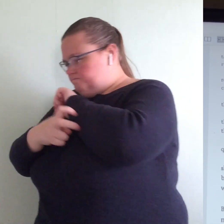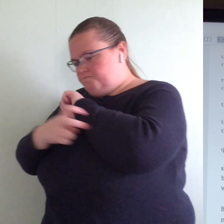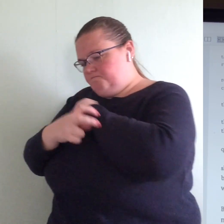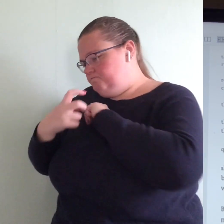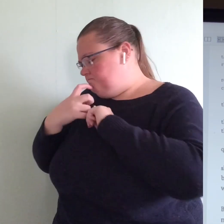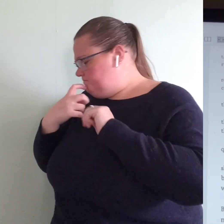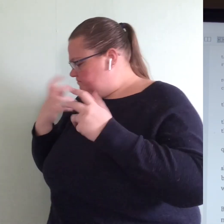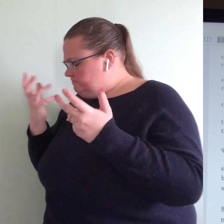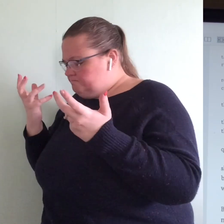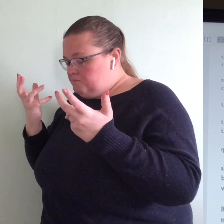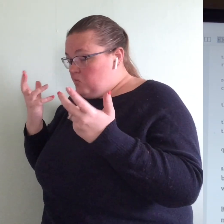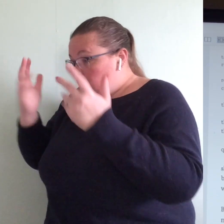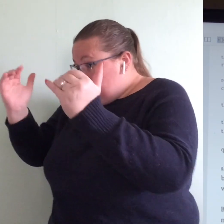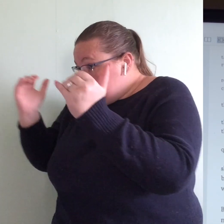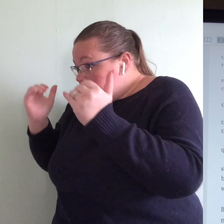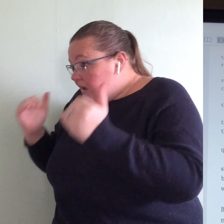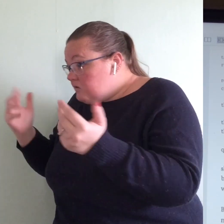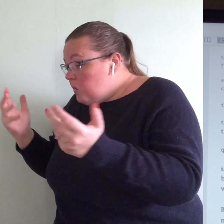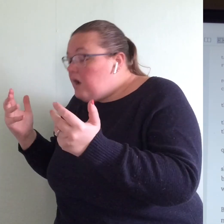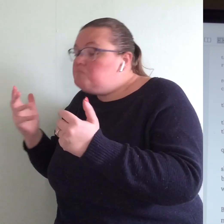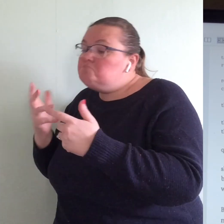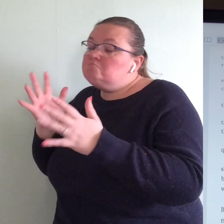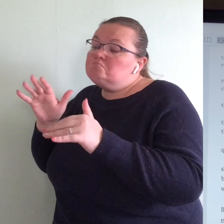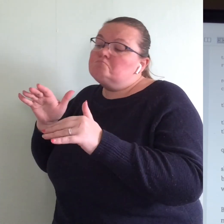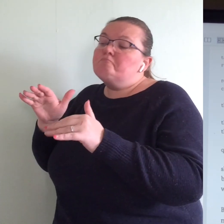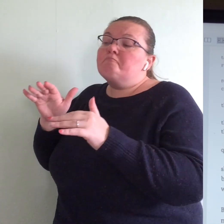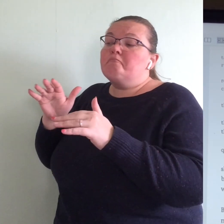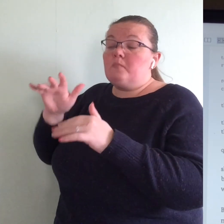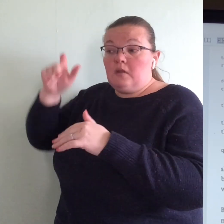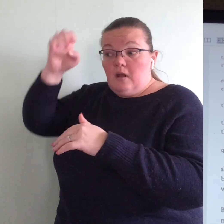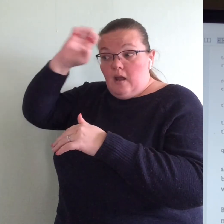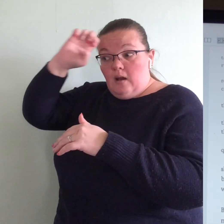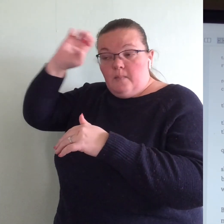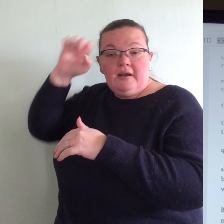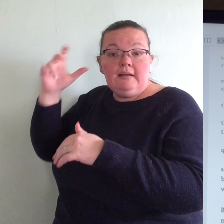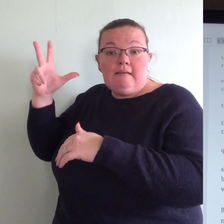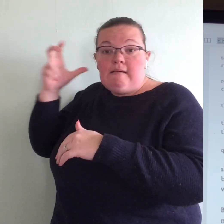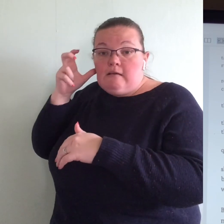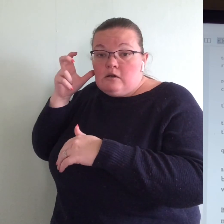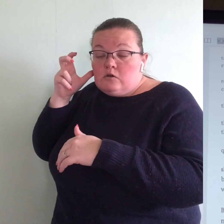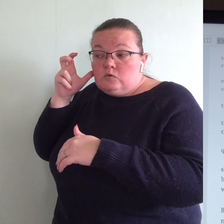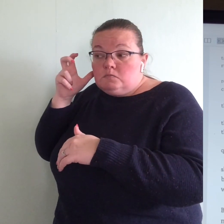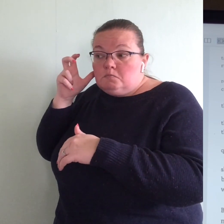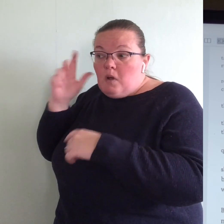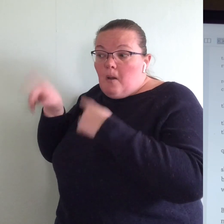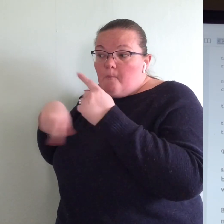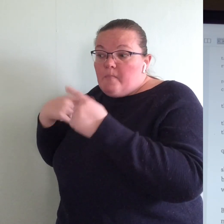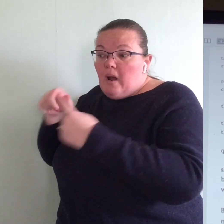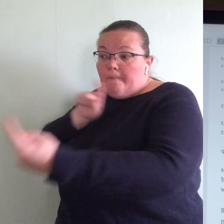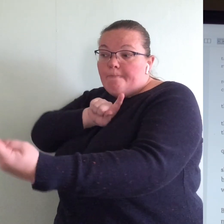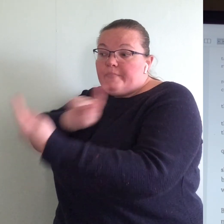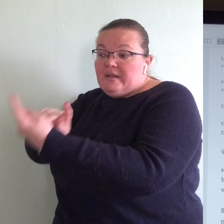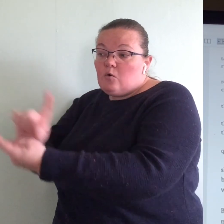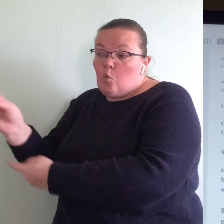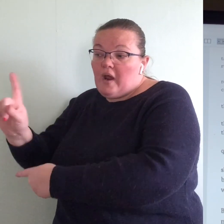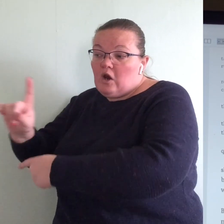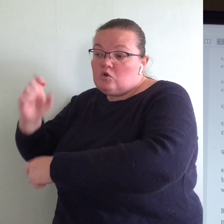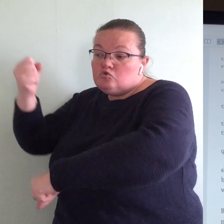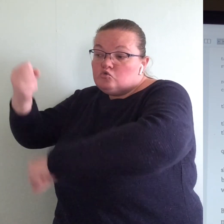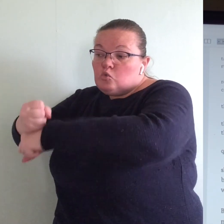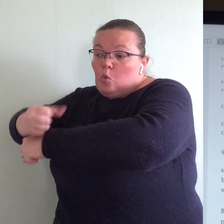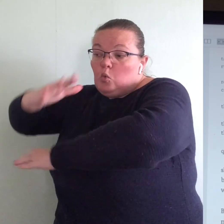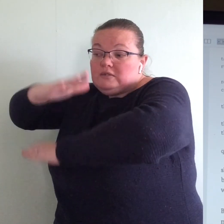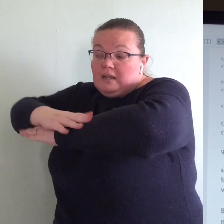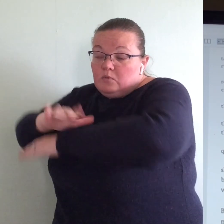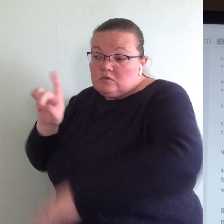Beaver. And the next thing is this. Was he still here when I told you about the place for meeting Aslan was a stone